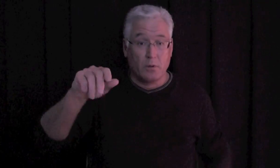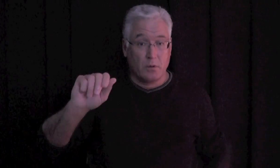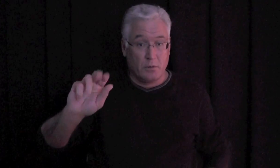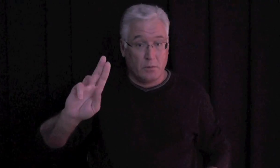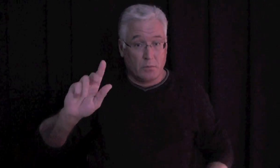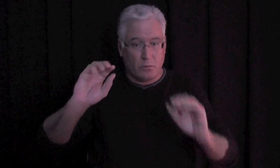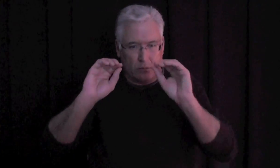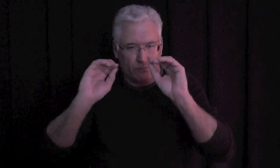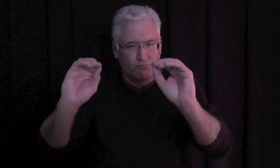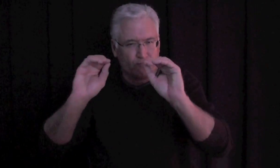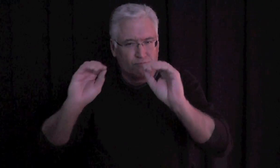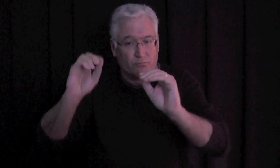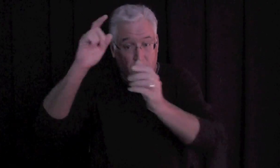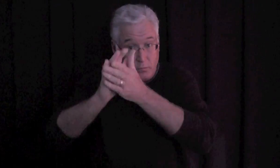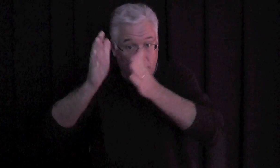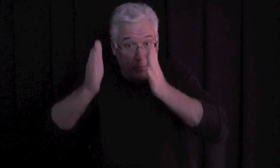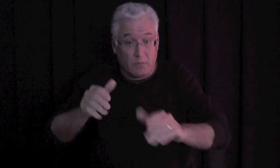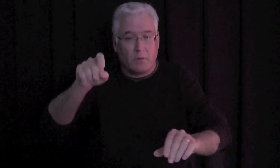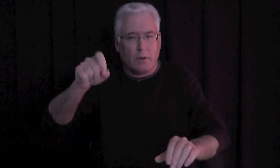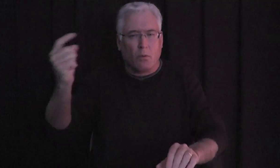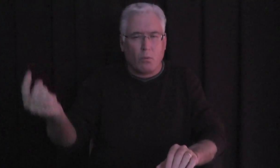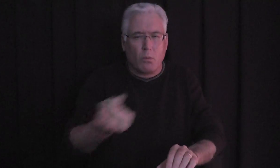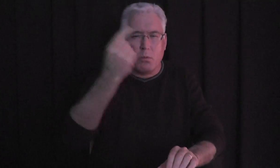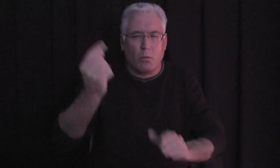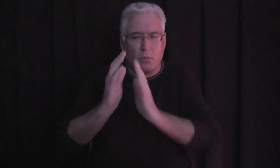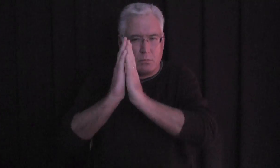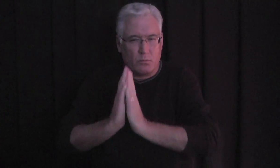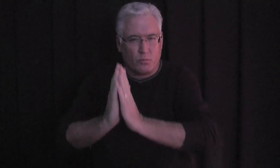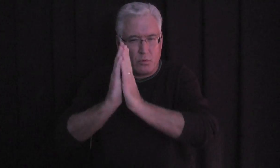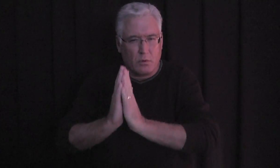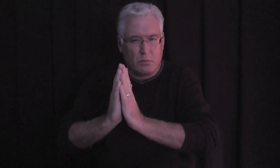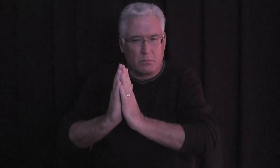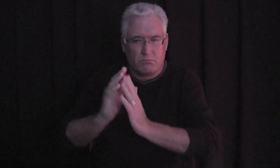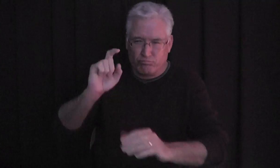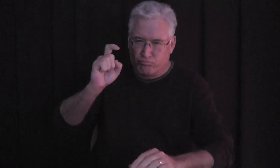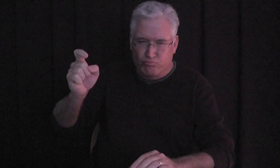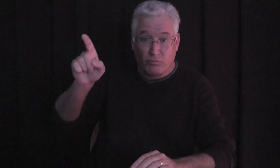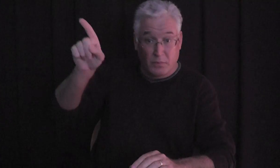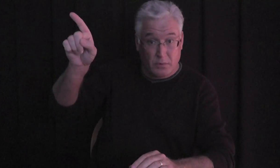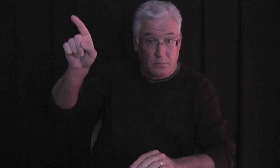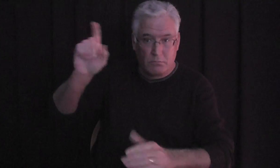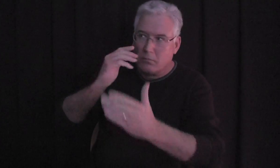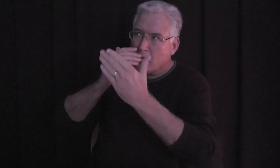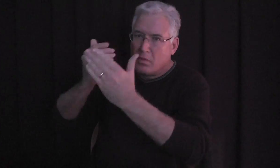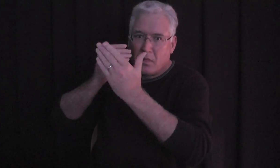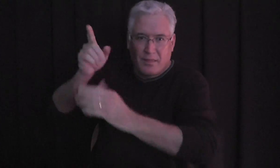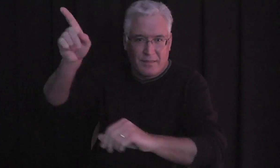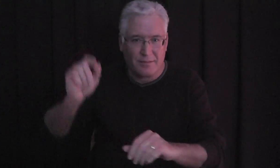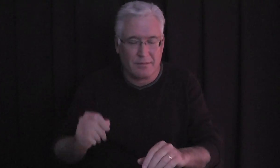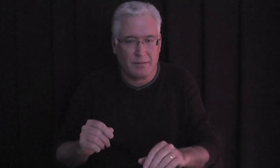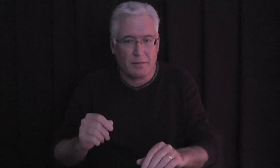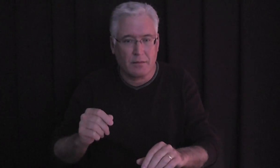deserves. Paul teaches that, we should always pray with